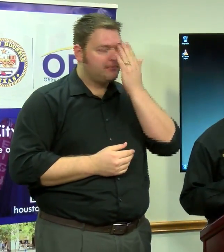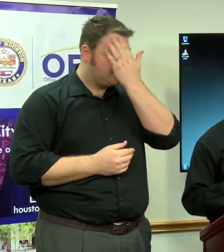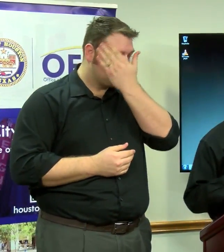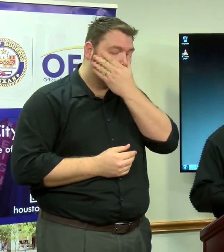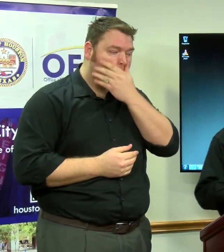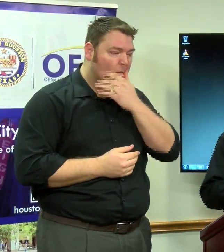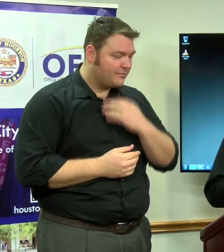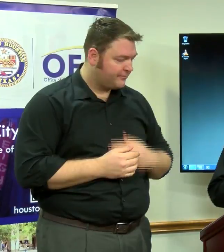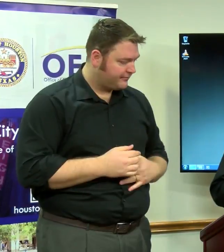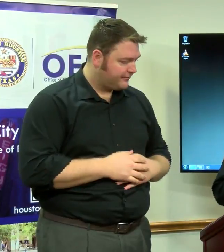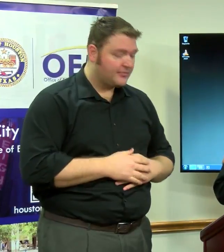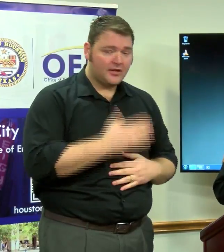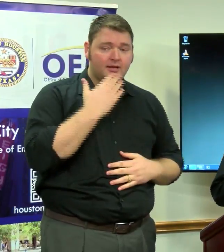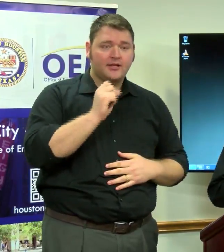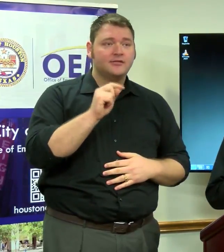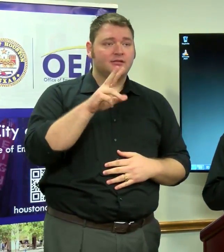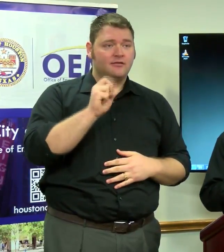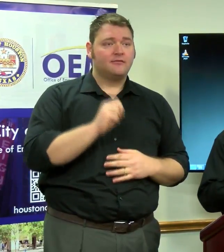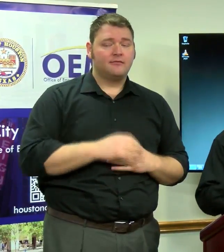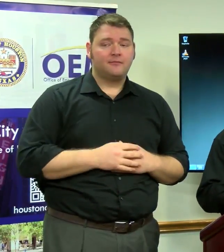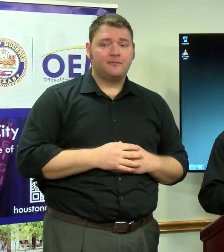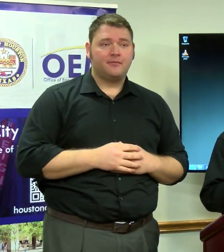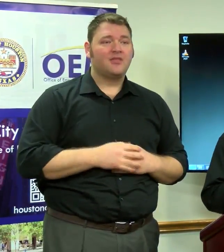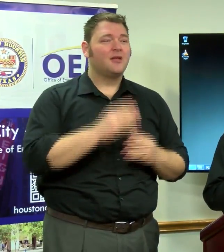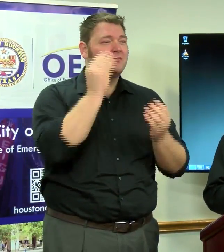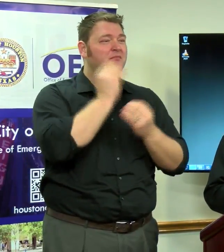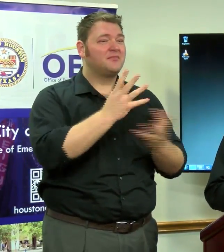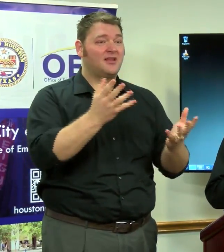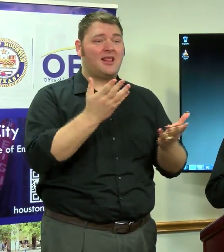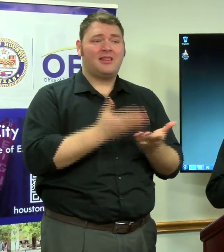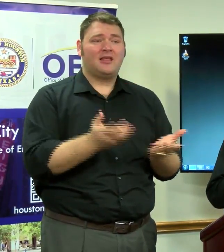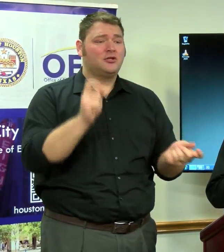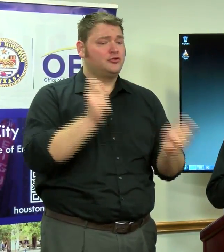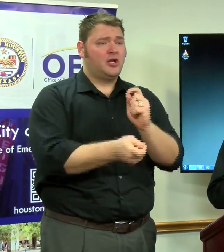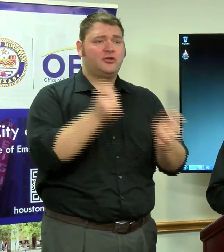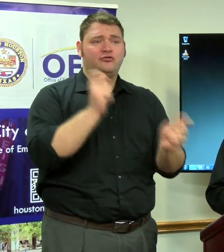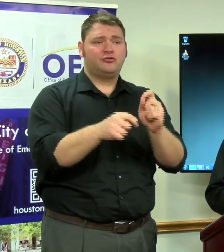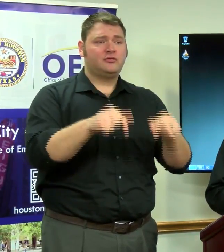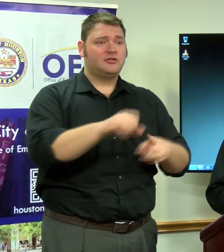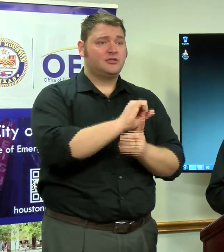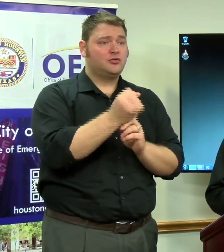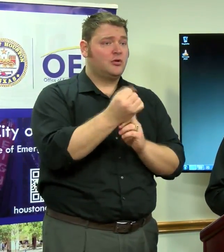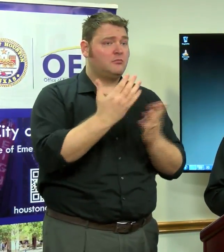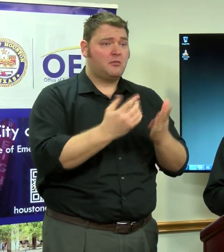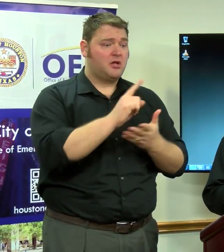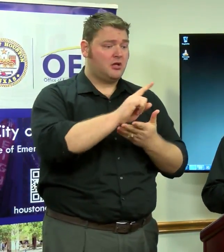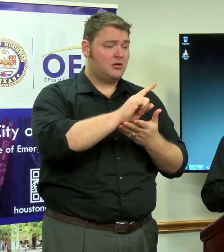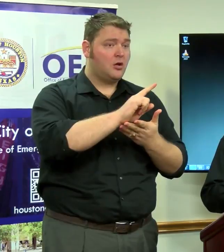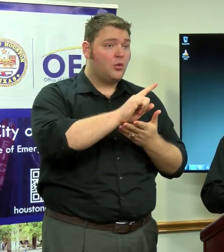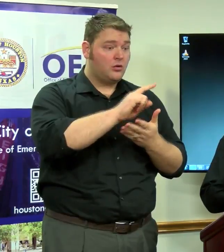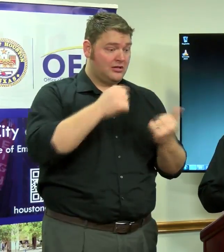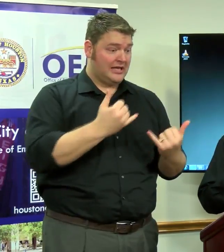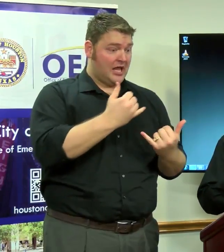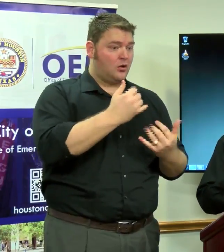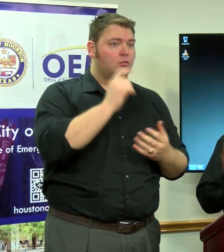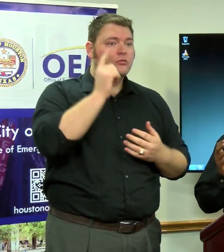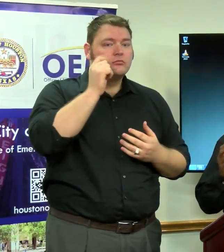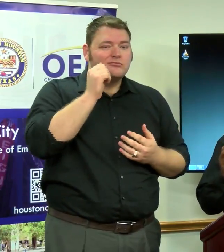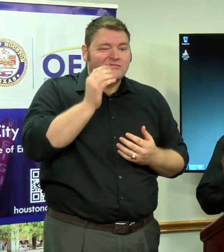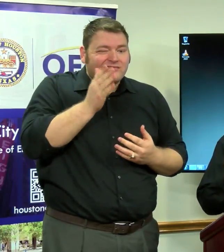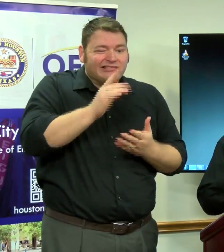this is a dynamic situation, and things could change. They could change by the hour. They could change